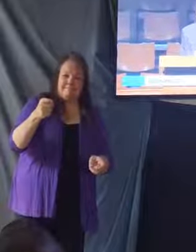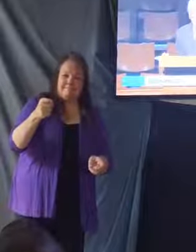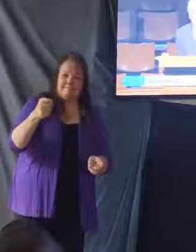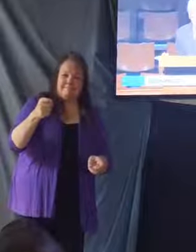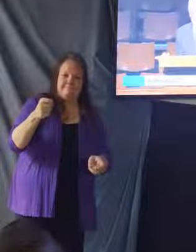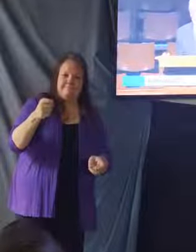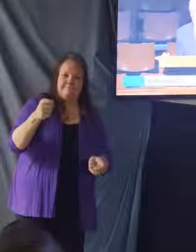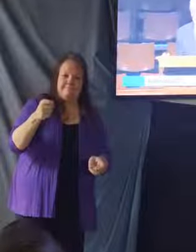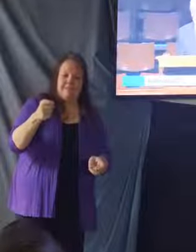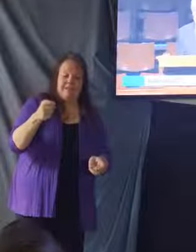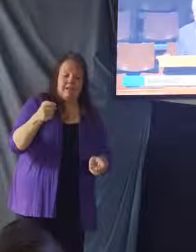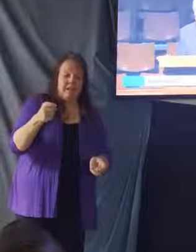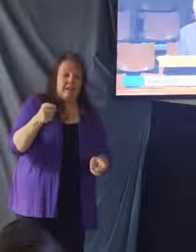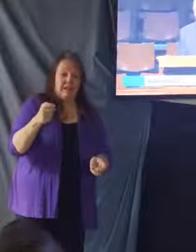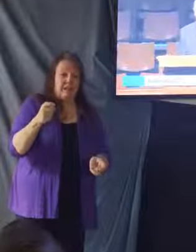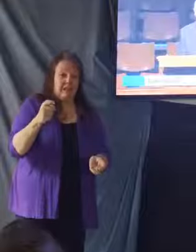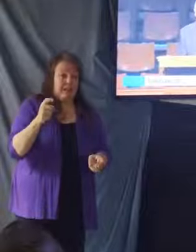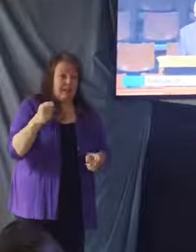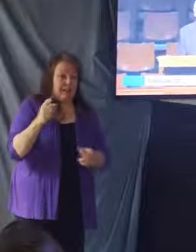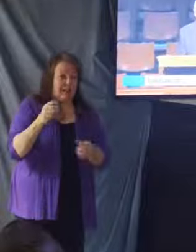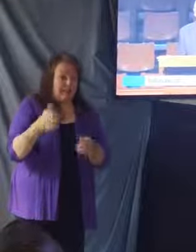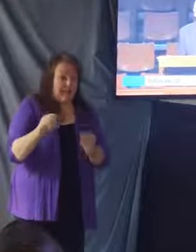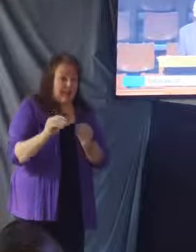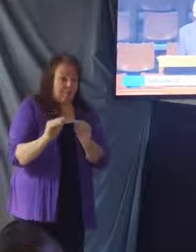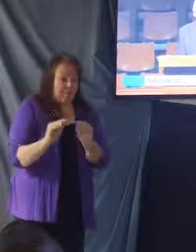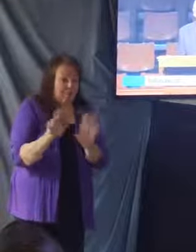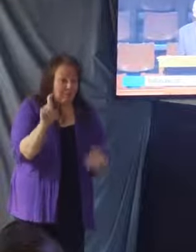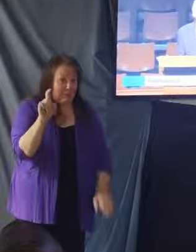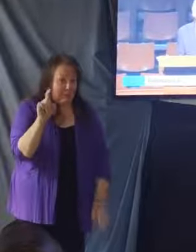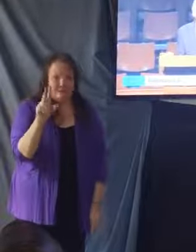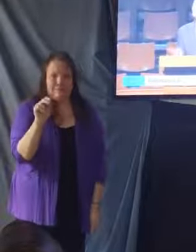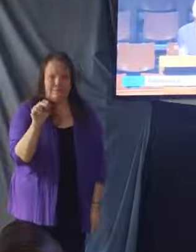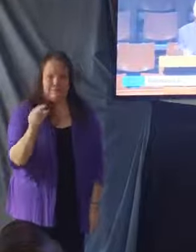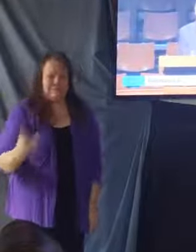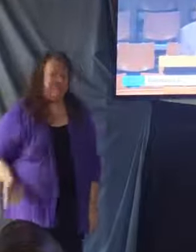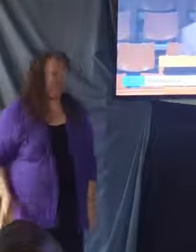It works. Could God be any clearer?